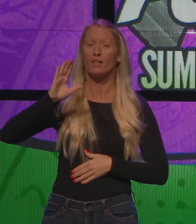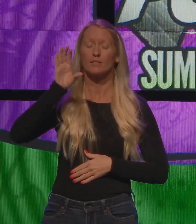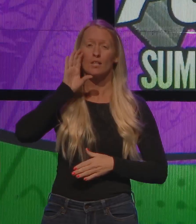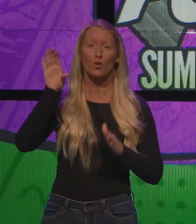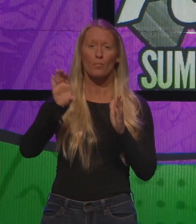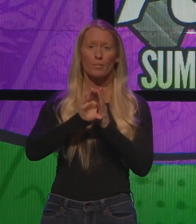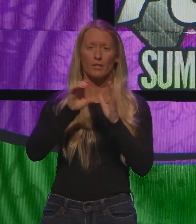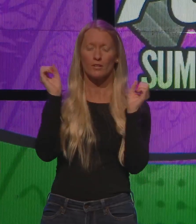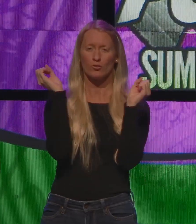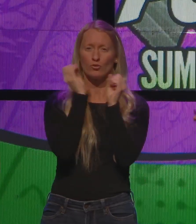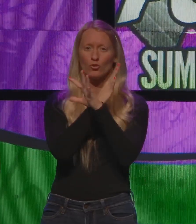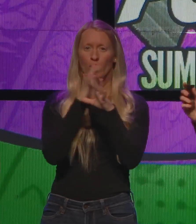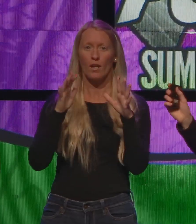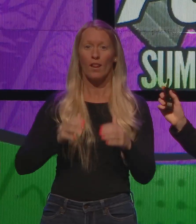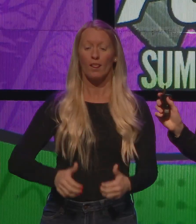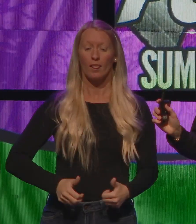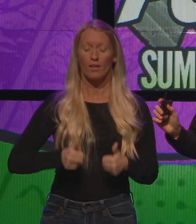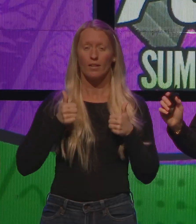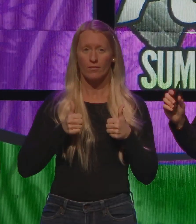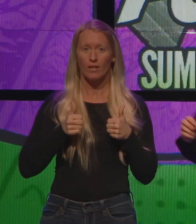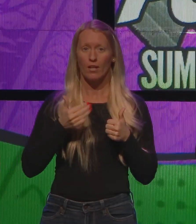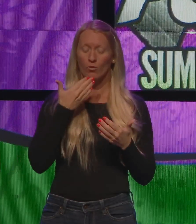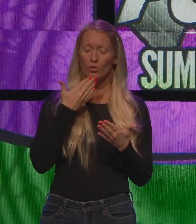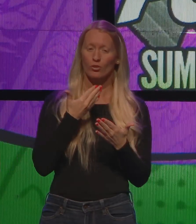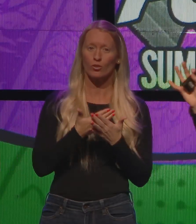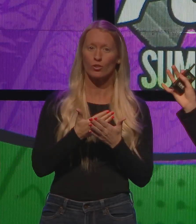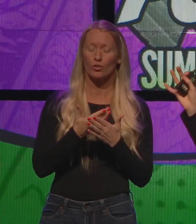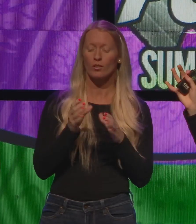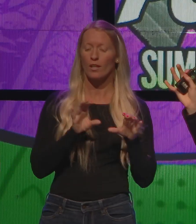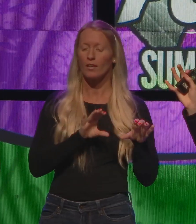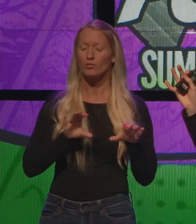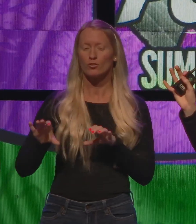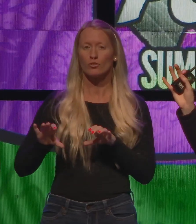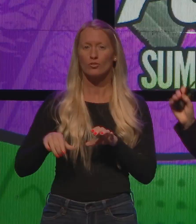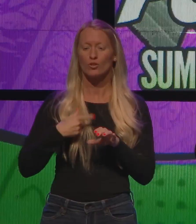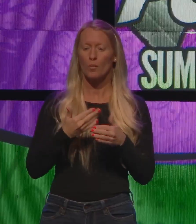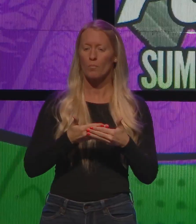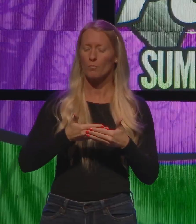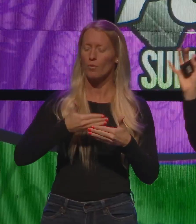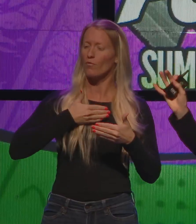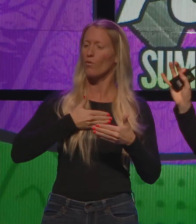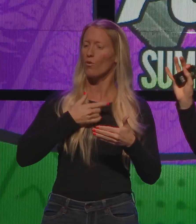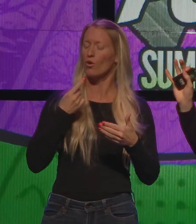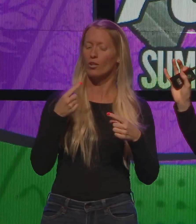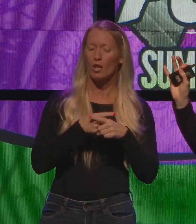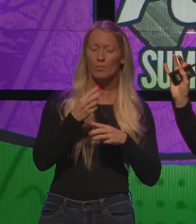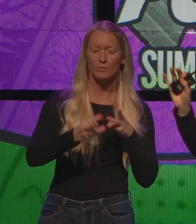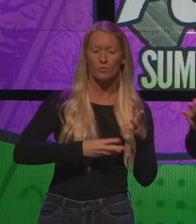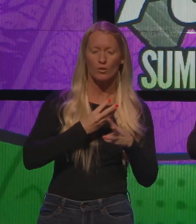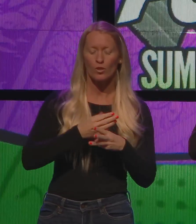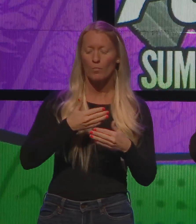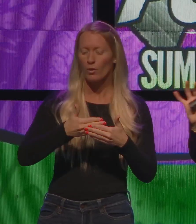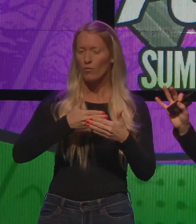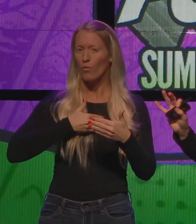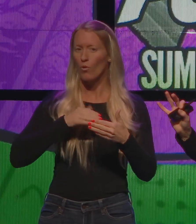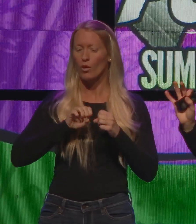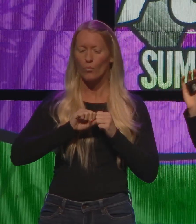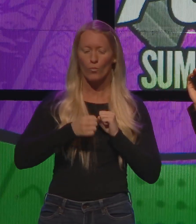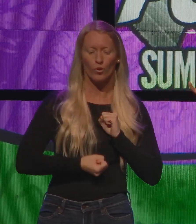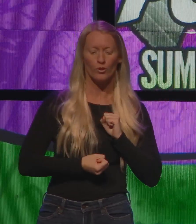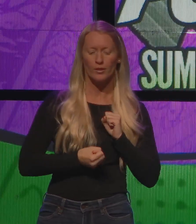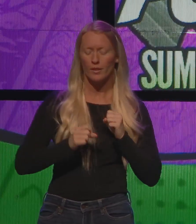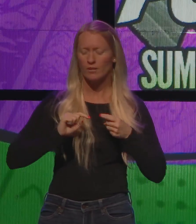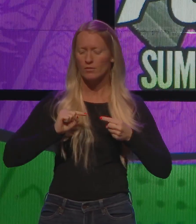good works. Before anything else, before the complexity of the world, before wounding takes place, all of that,